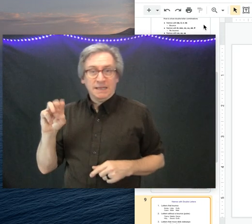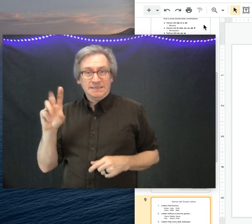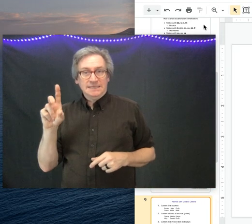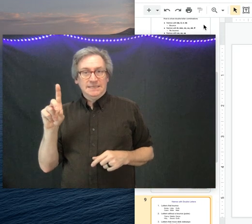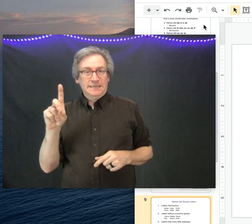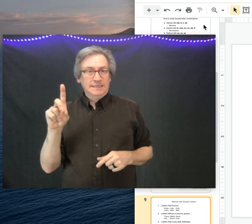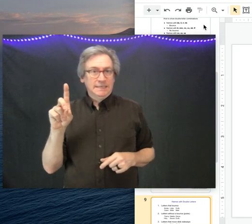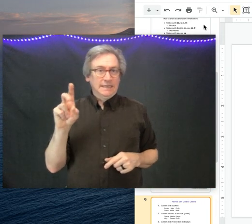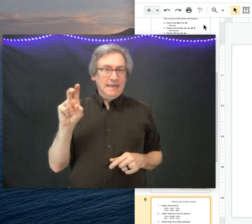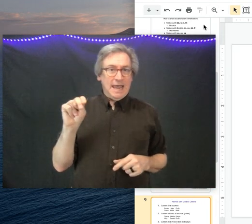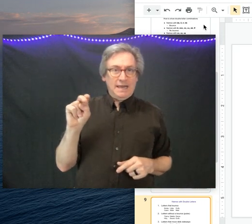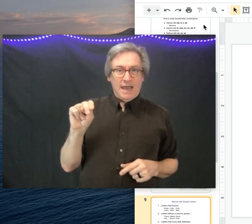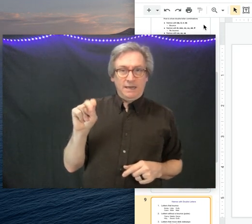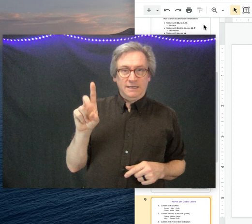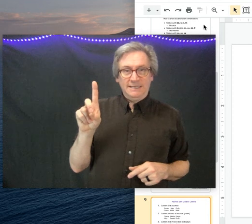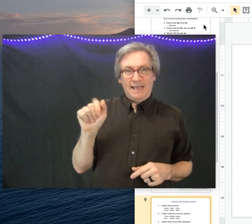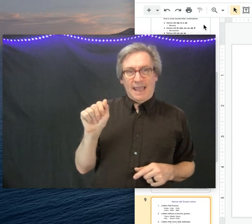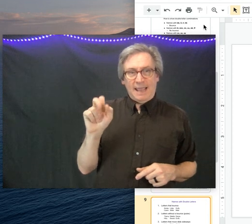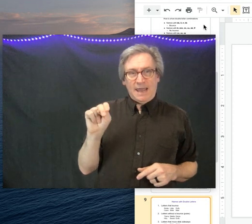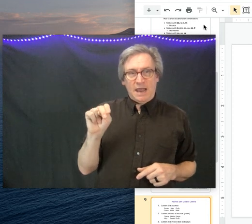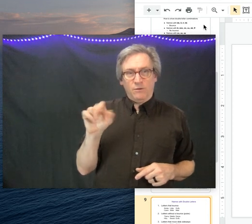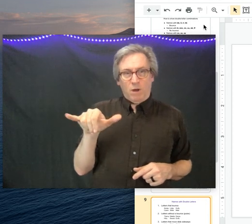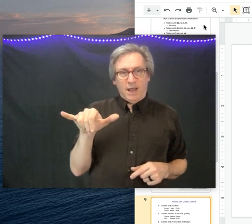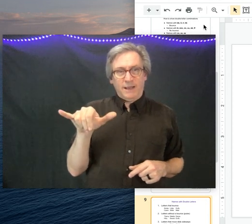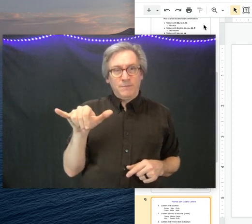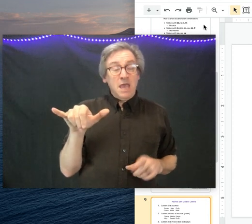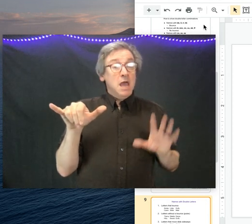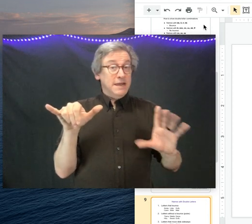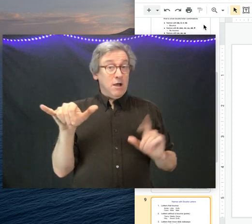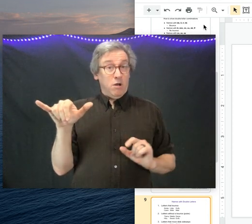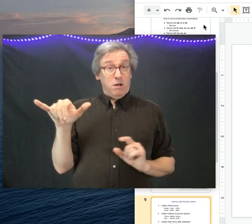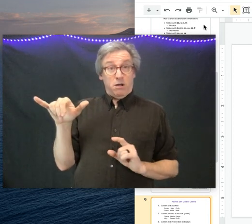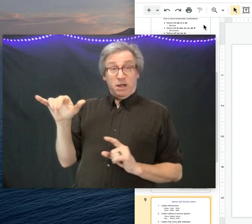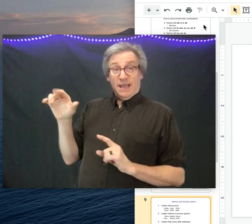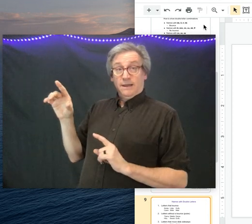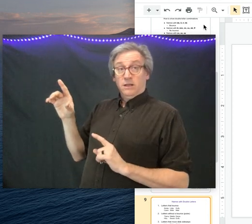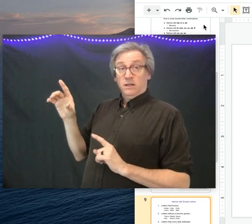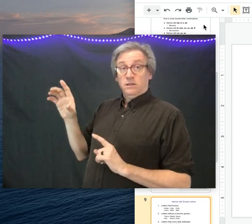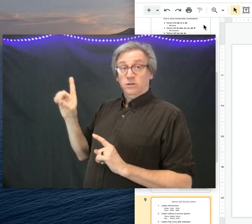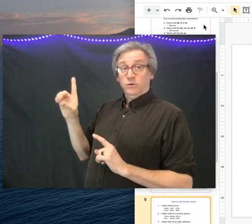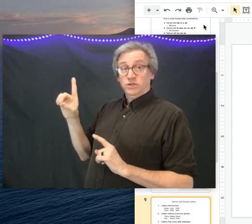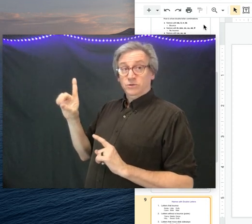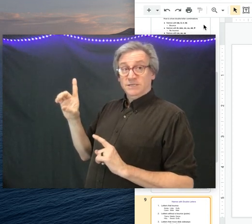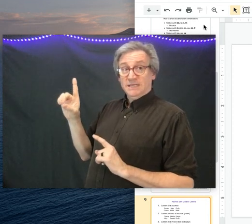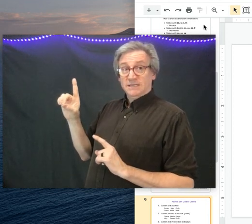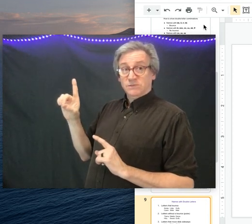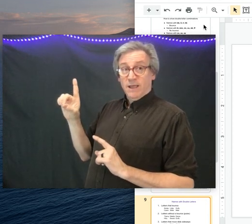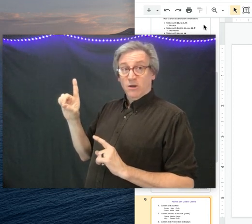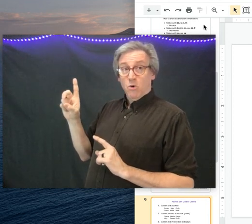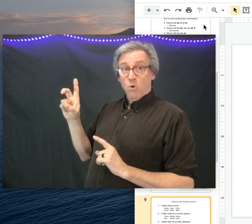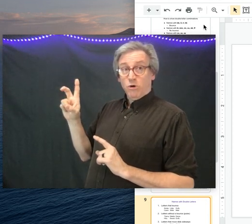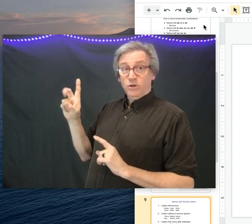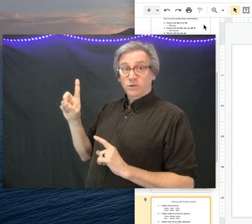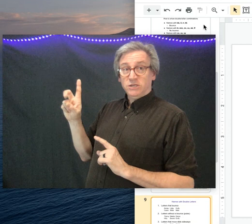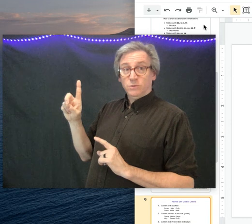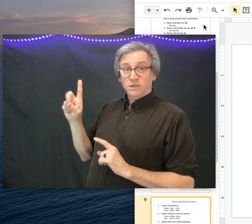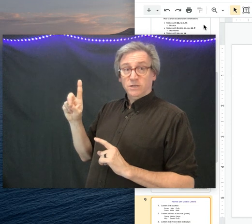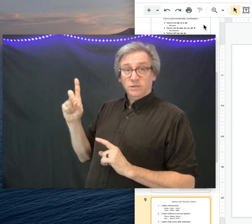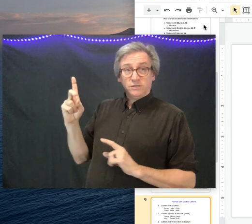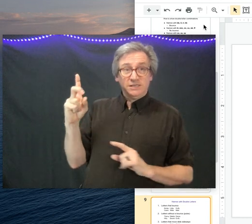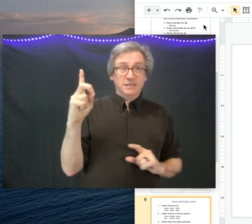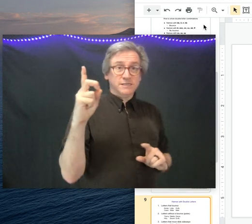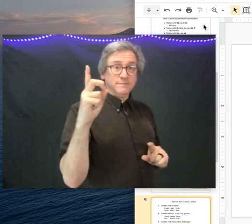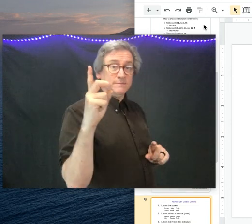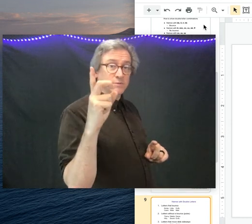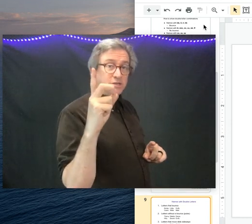MM, DD, NN, DA, and NY. Now, again, you can do D this way, or you can do it,